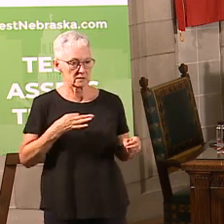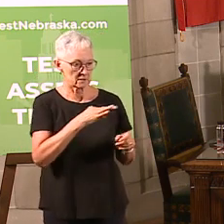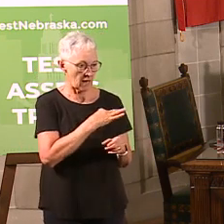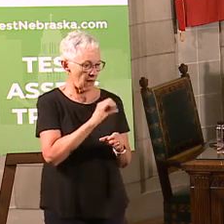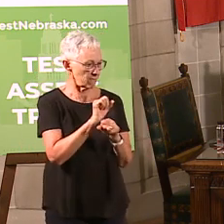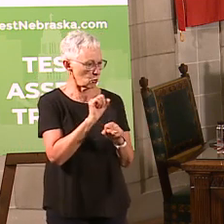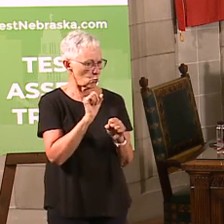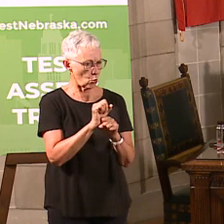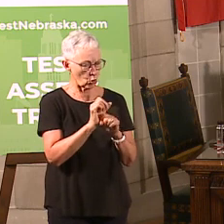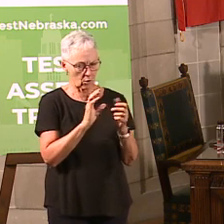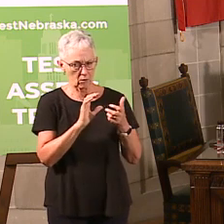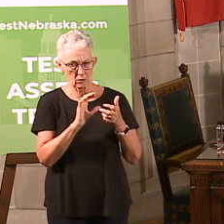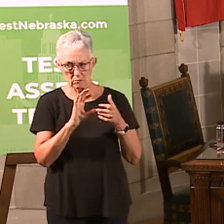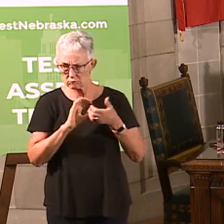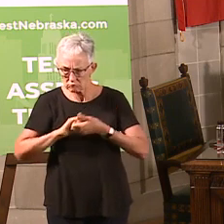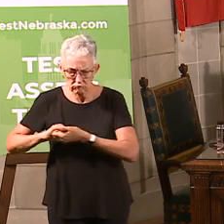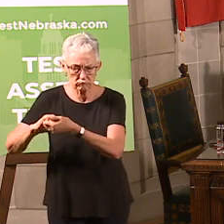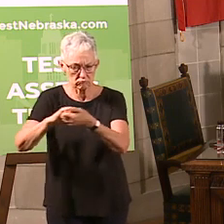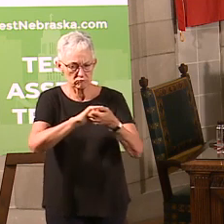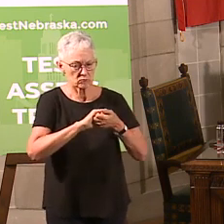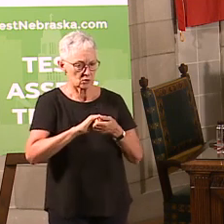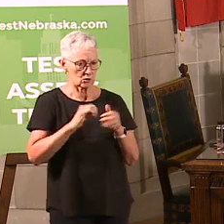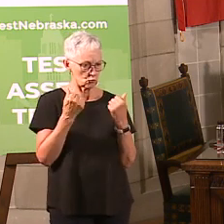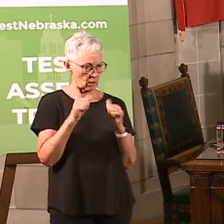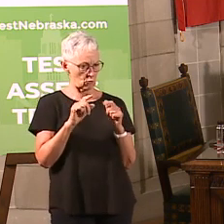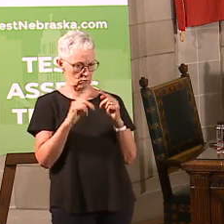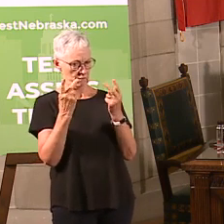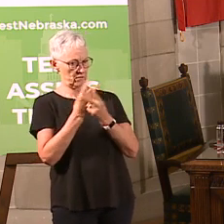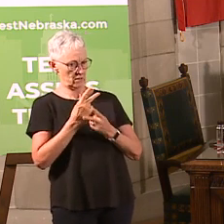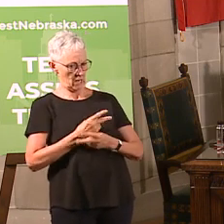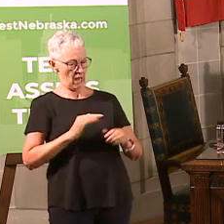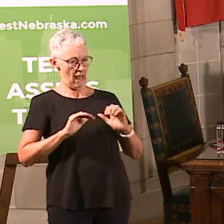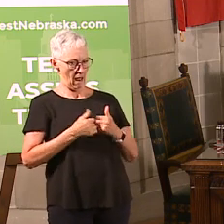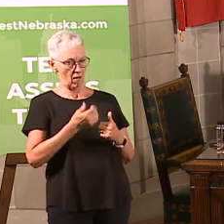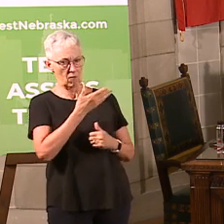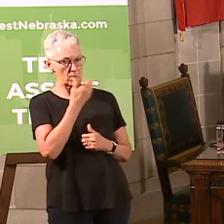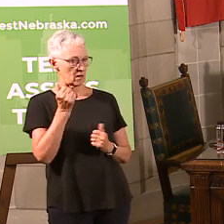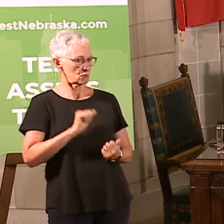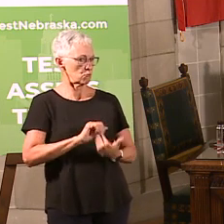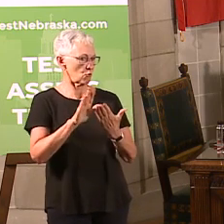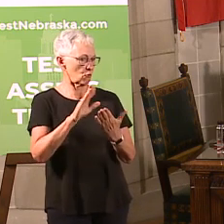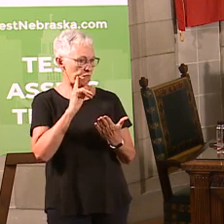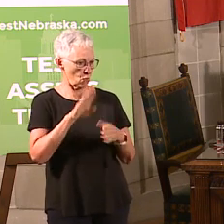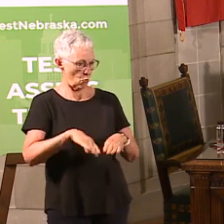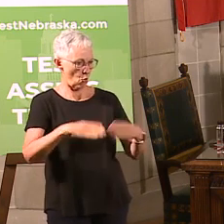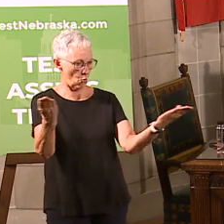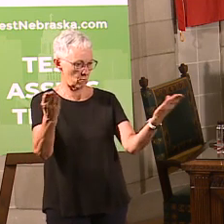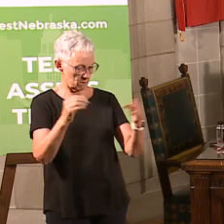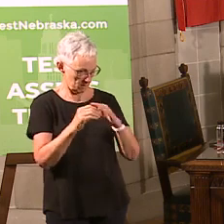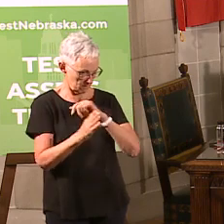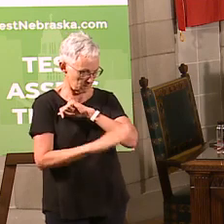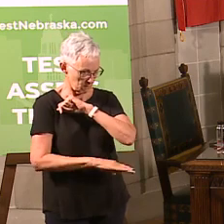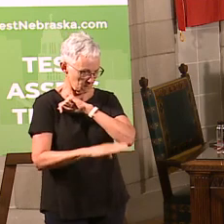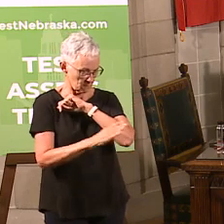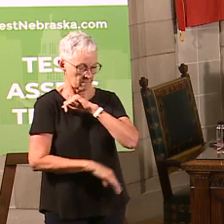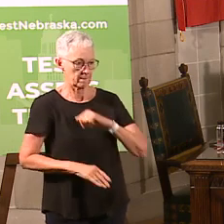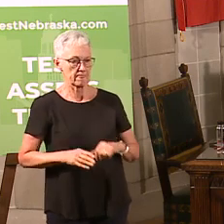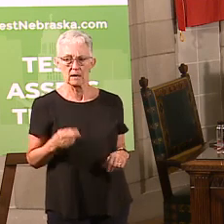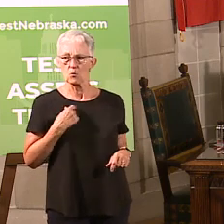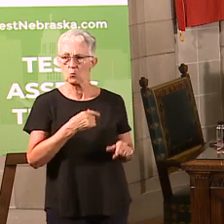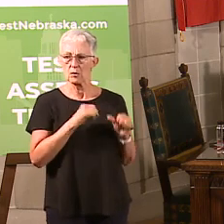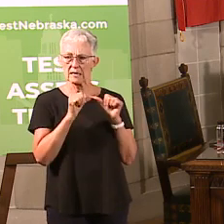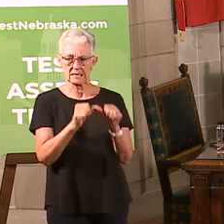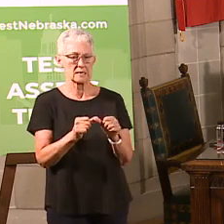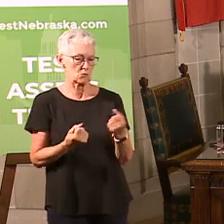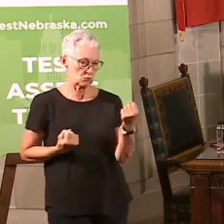problems. And I'm thankful for Governor Ricketts for what he has said that we should be focusing on in the future, and that is to continue to grow Nebraska. Thank you